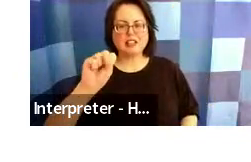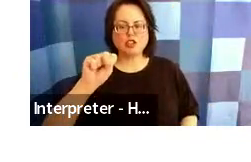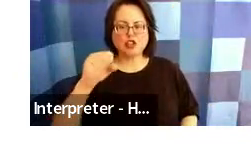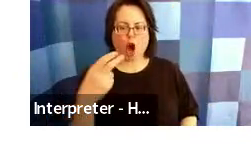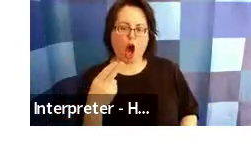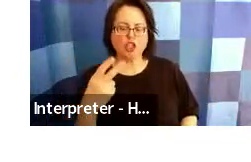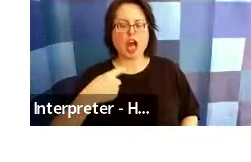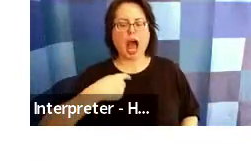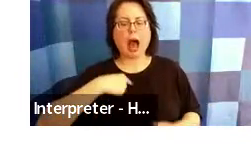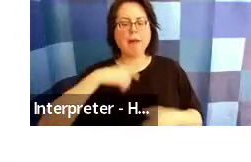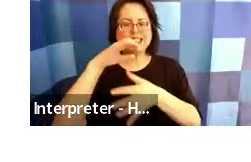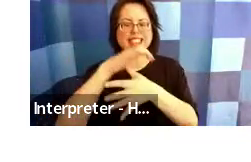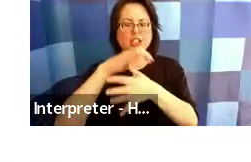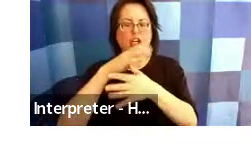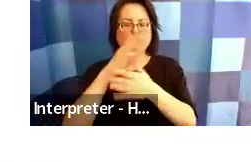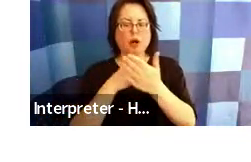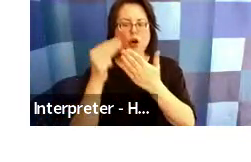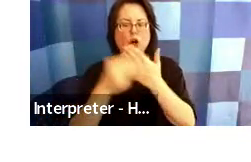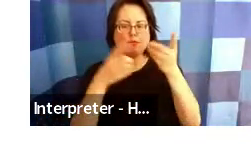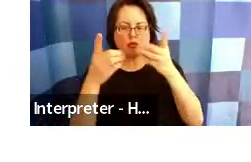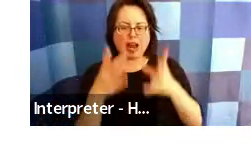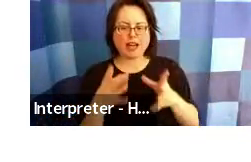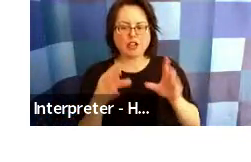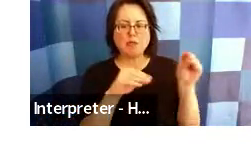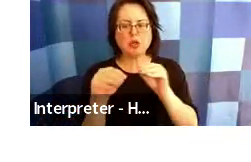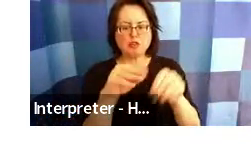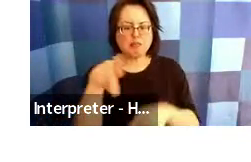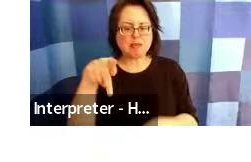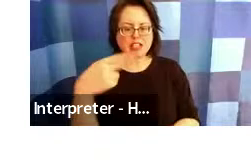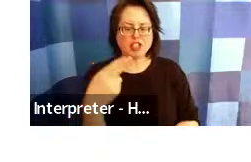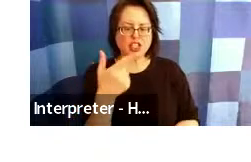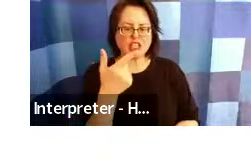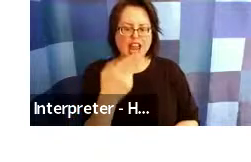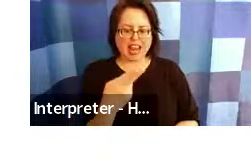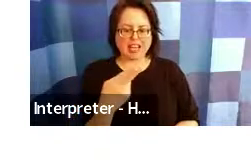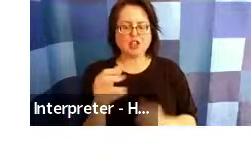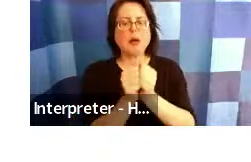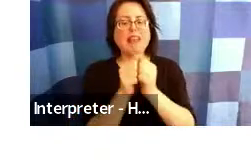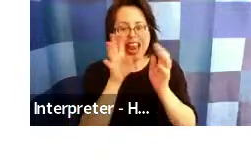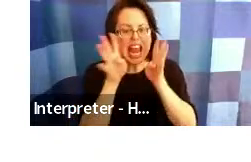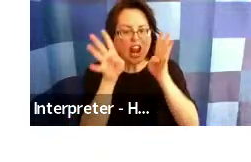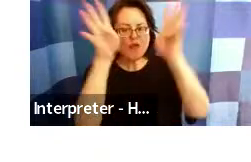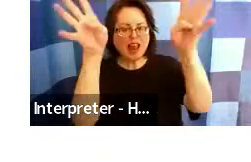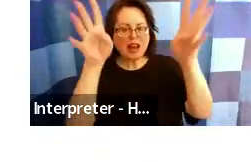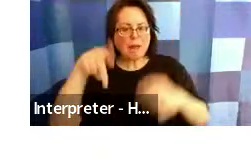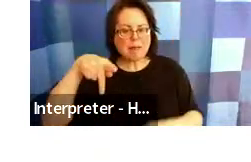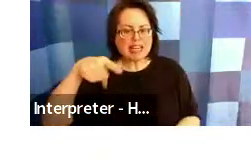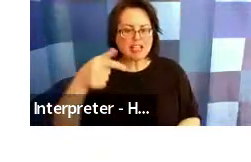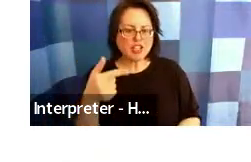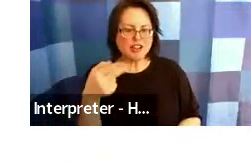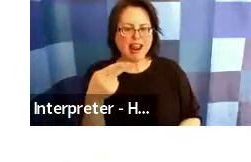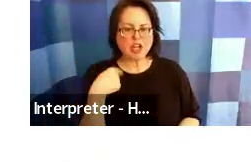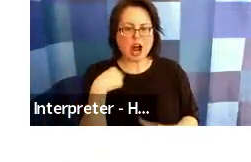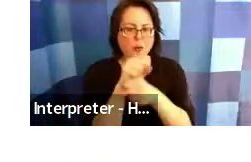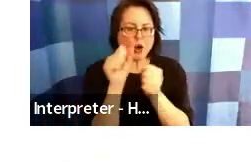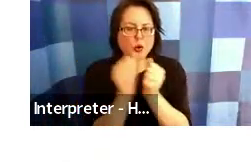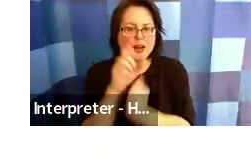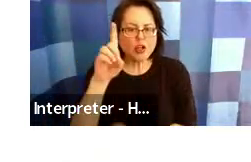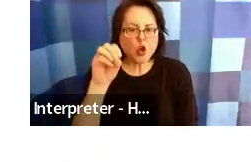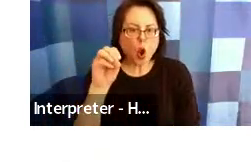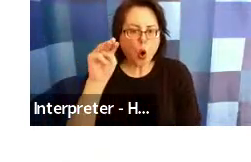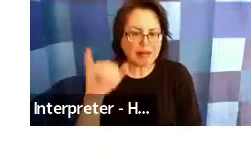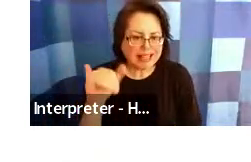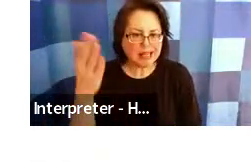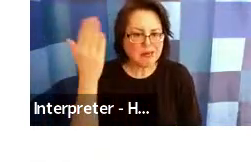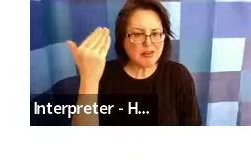Program Director for Move PGH under the nonprofit Innovate PGH. I formerly worked with the Department of Mobility and Infrastructure to